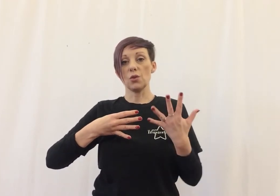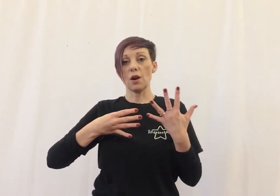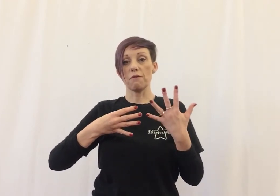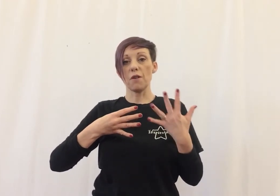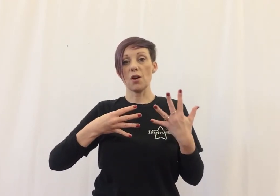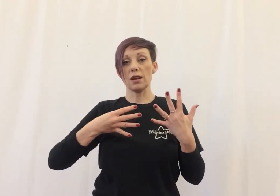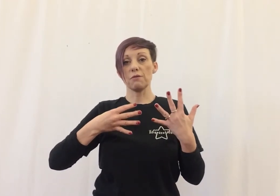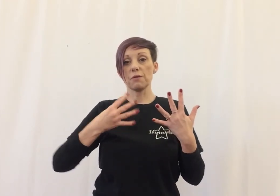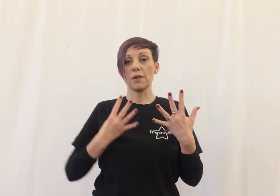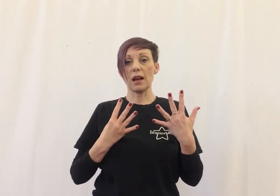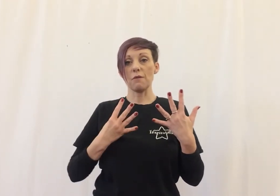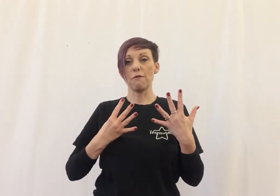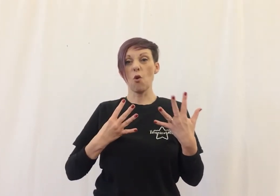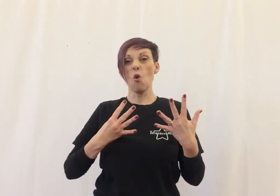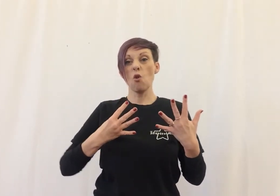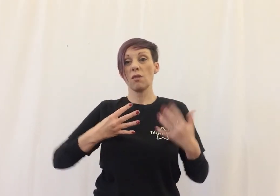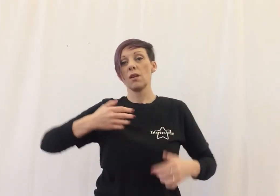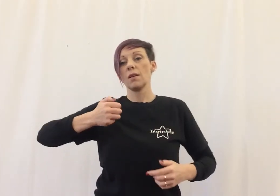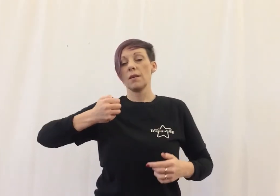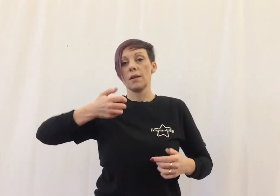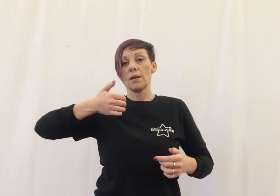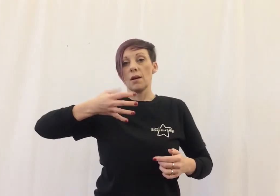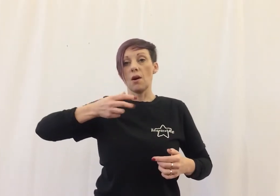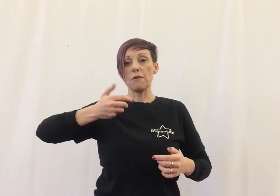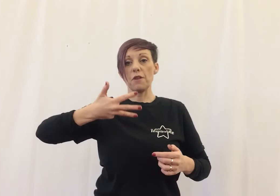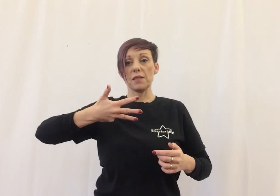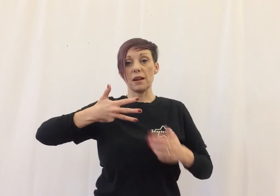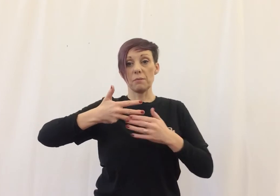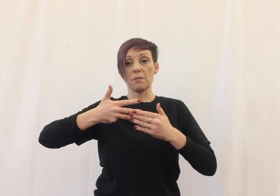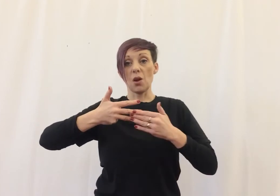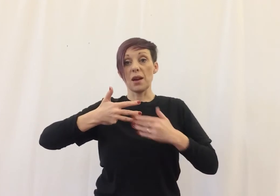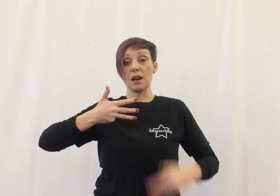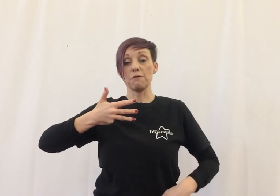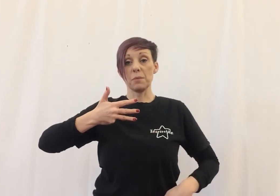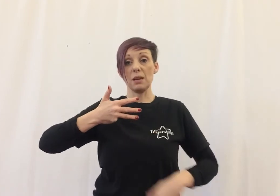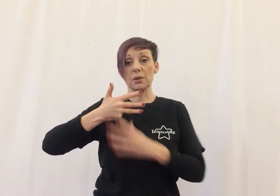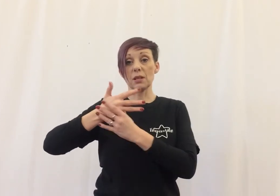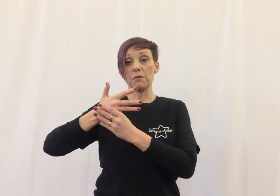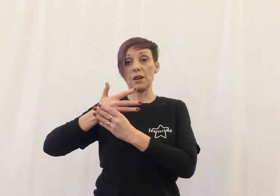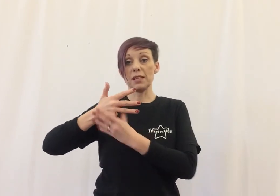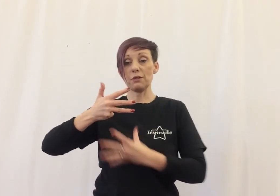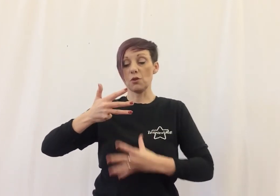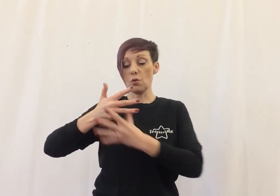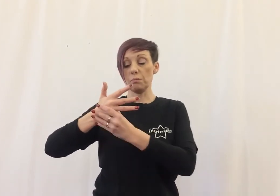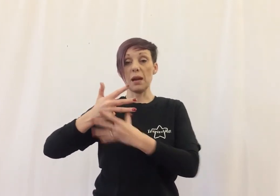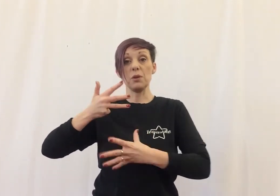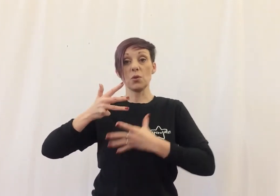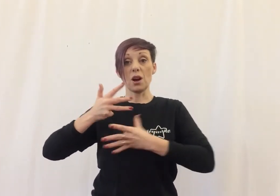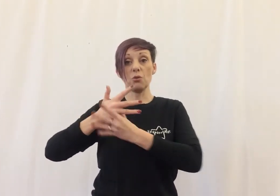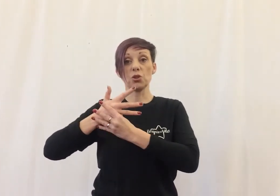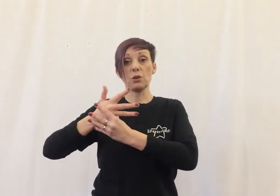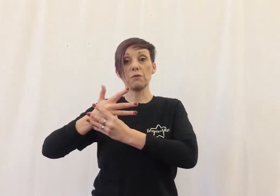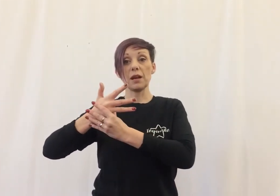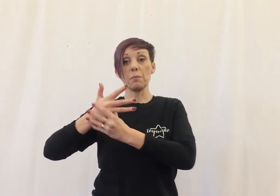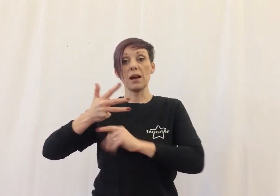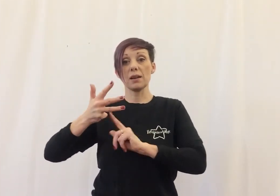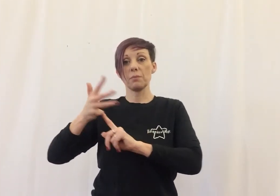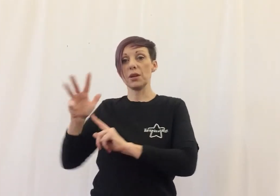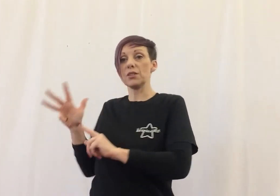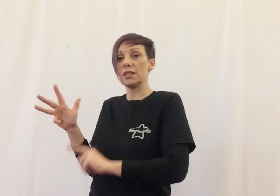a 5 and a 4. I find that okay for me, but some find it difficult. Maybe you want to hold your little finger back because